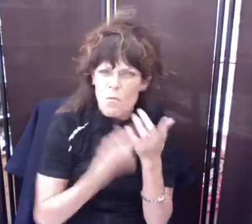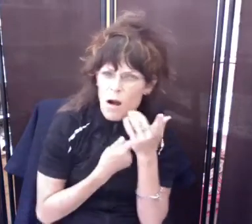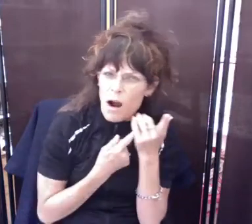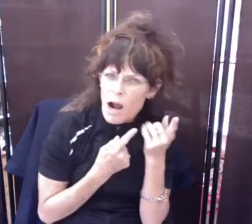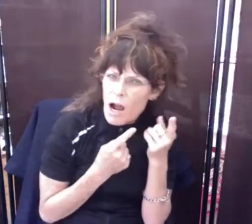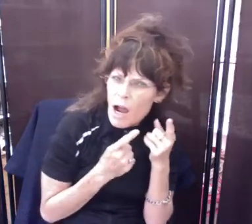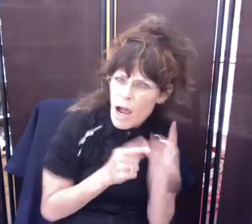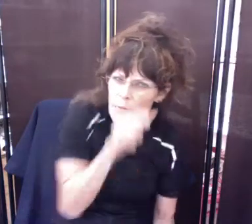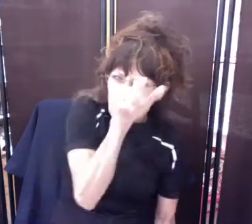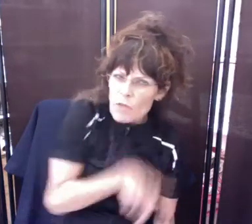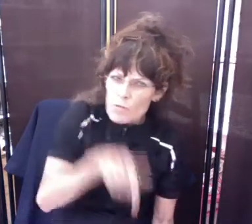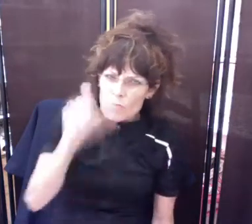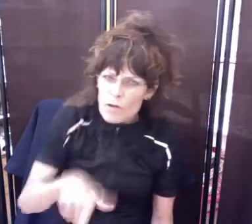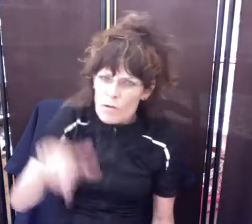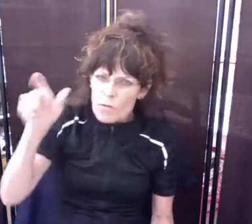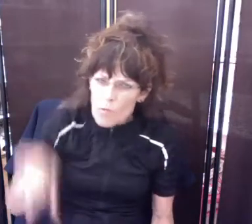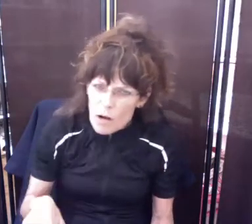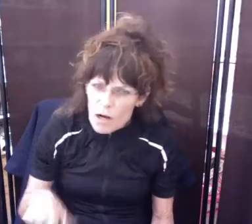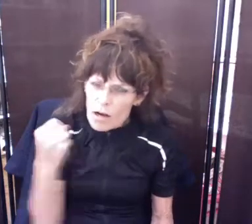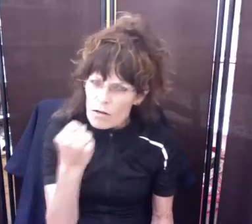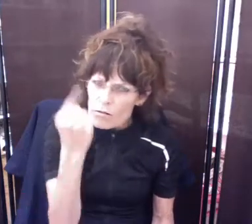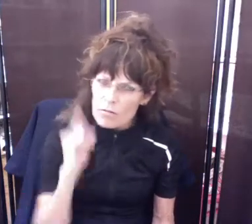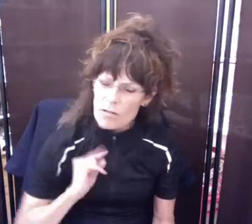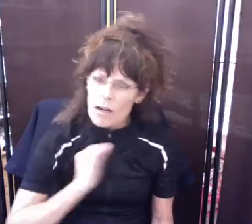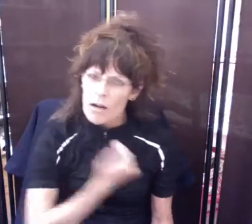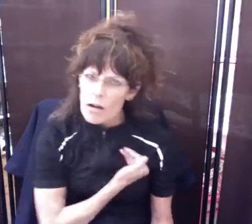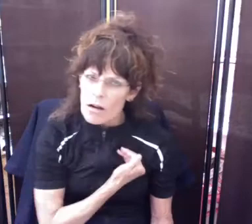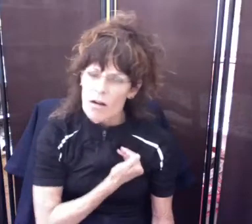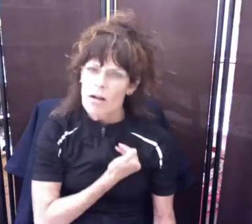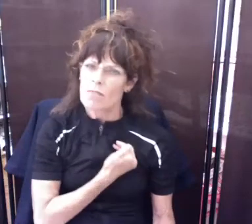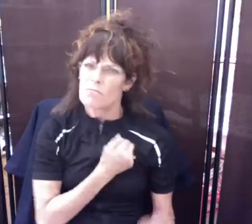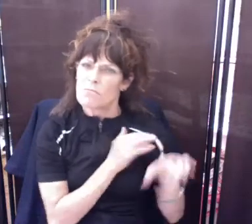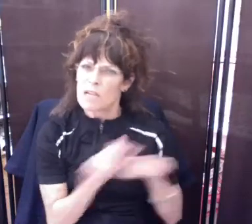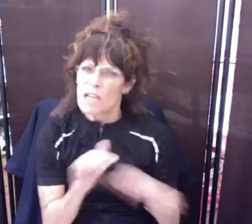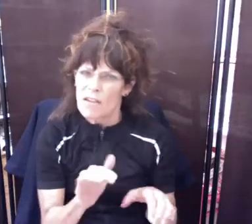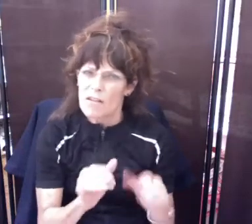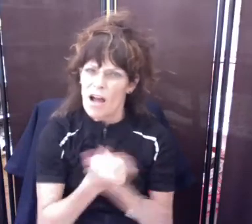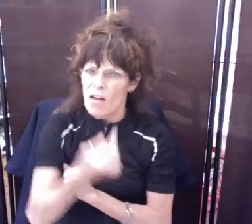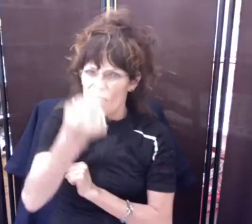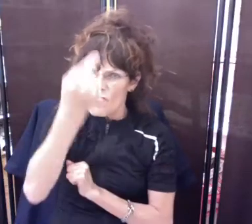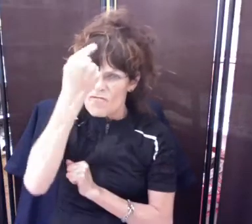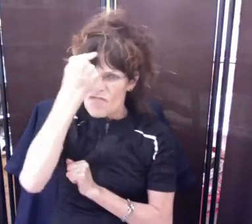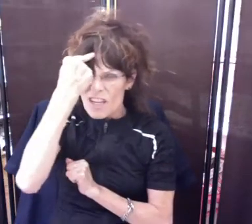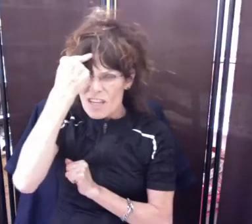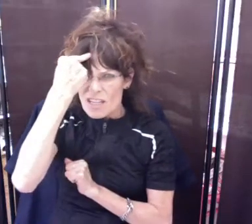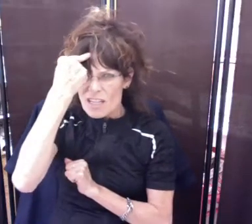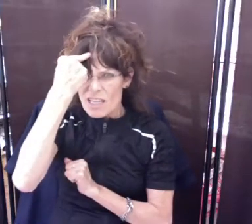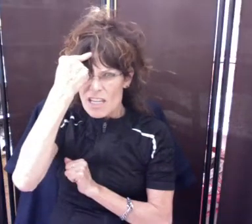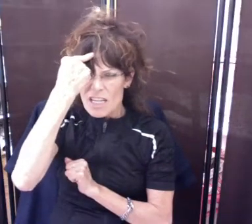our behavior was and how our thinking impacted our behavior. This is part of recovery. So we get a really